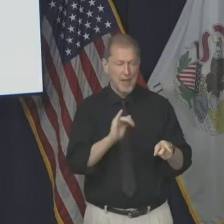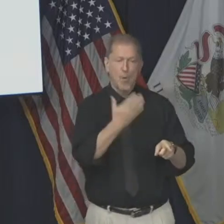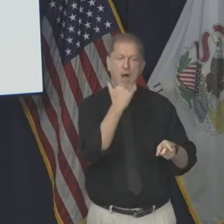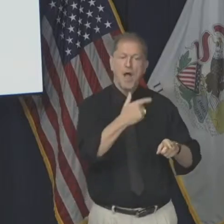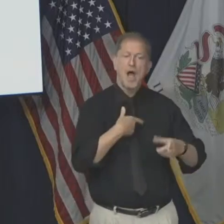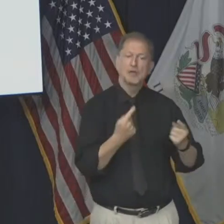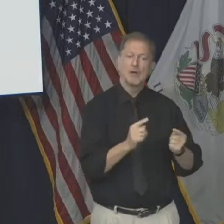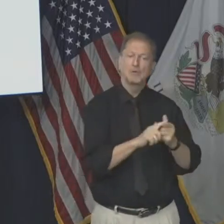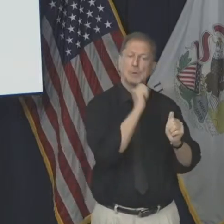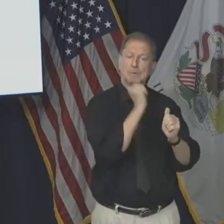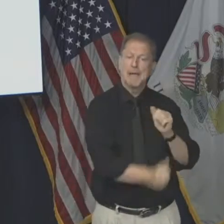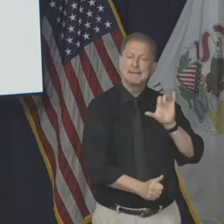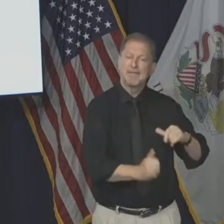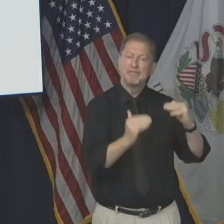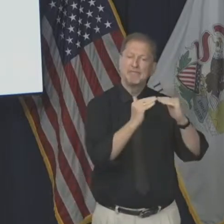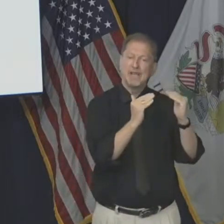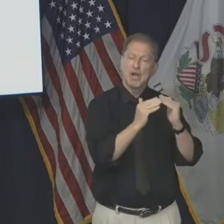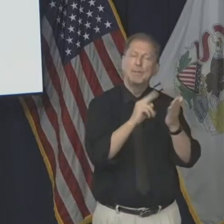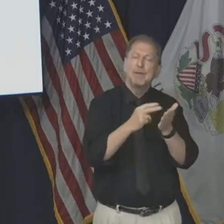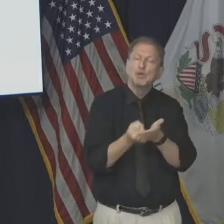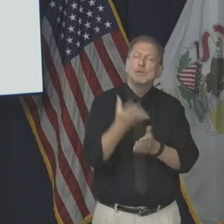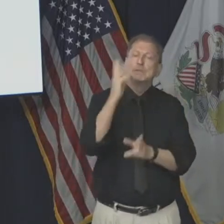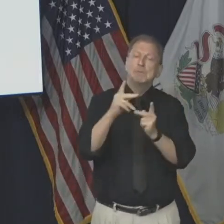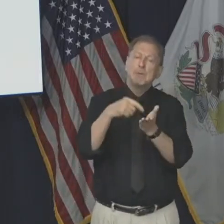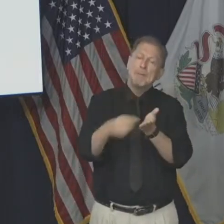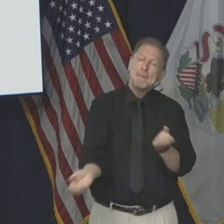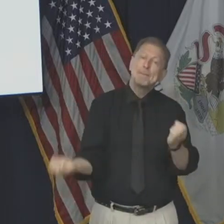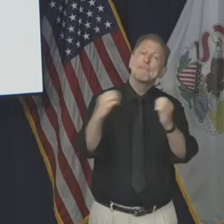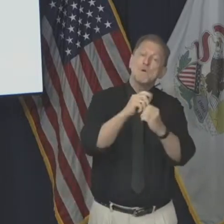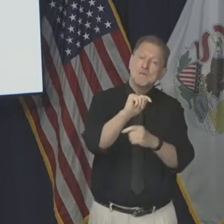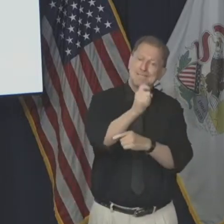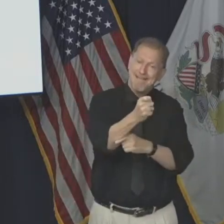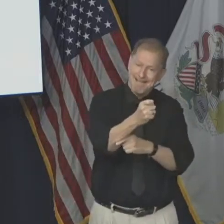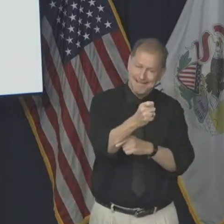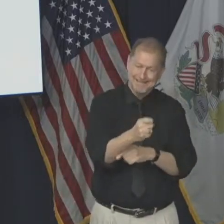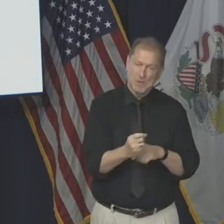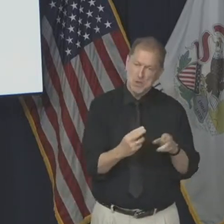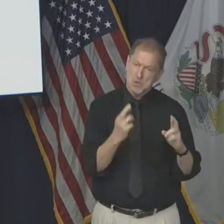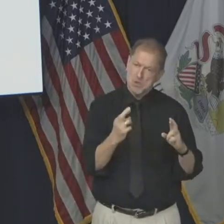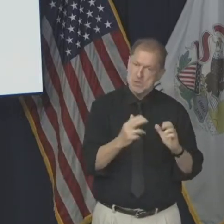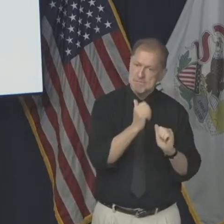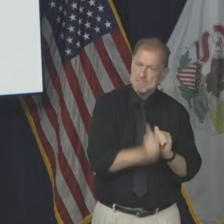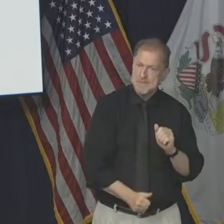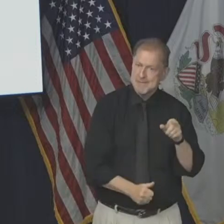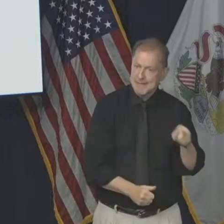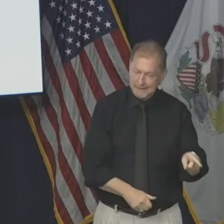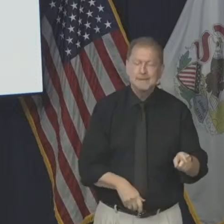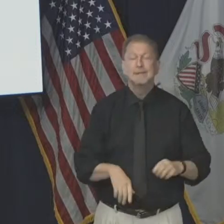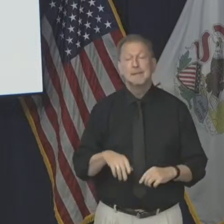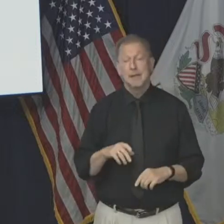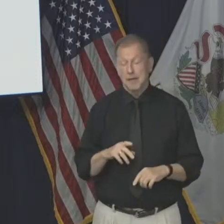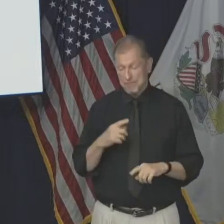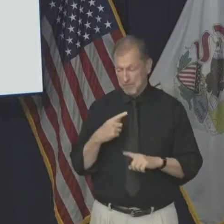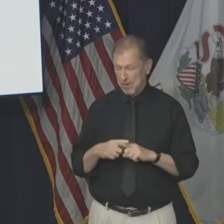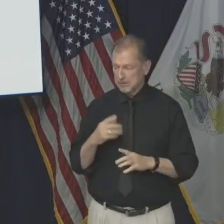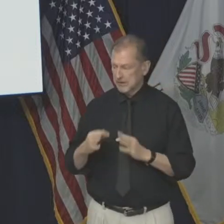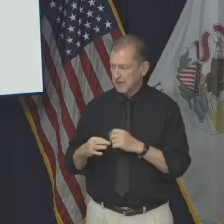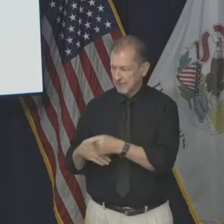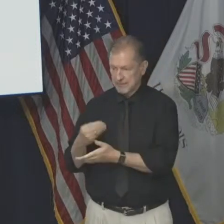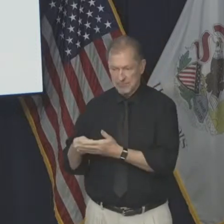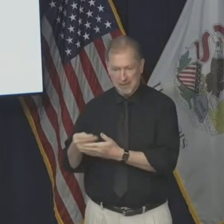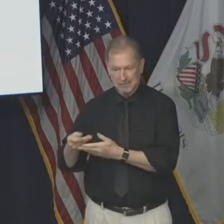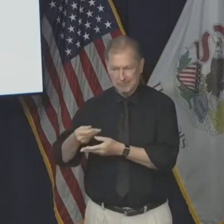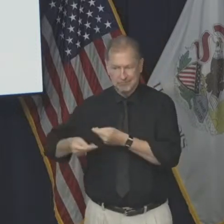And, and there's no doubt that Illinois would need revenue in addition to obviously looking at cuts in state government as we have.